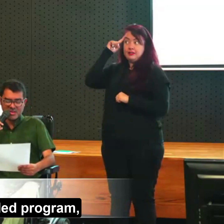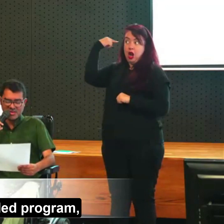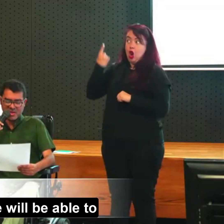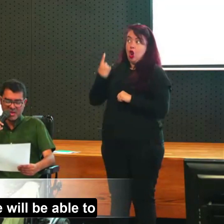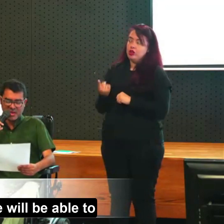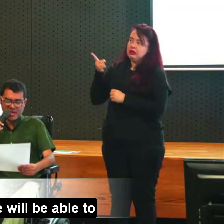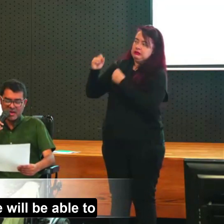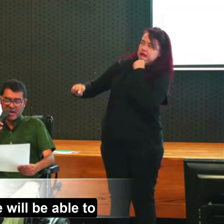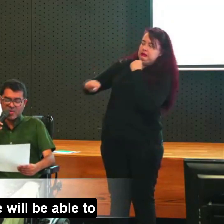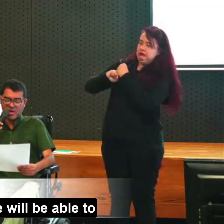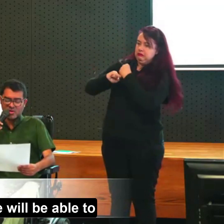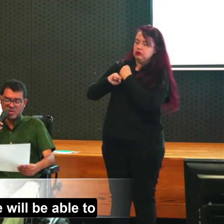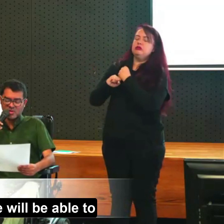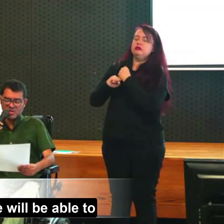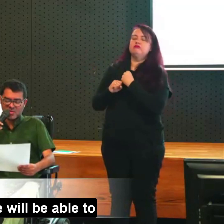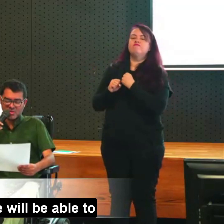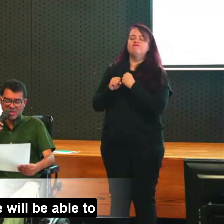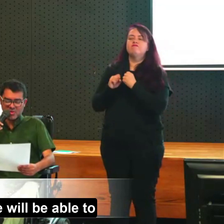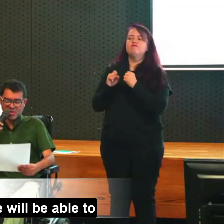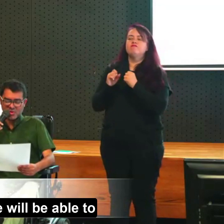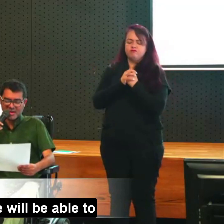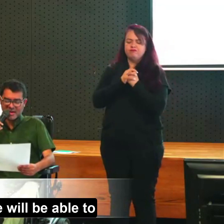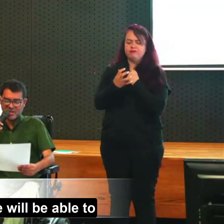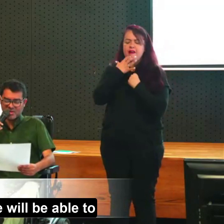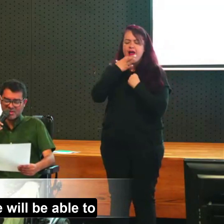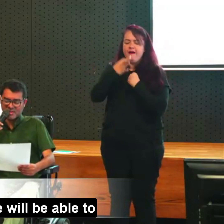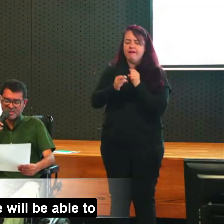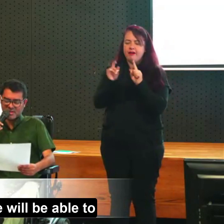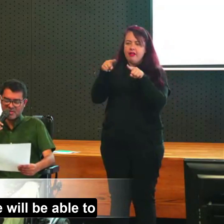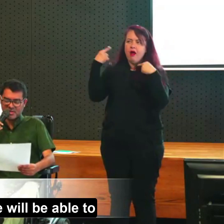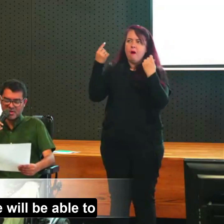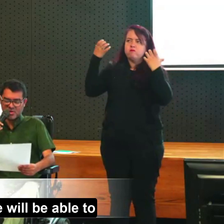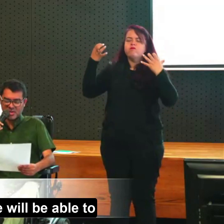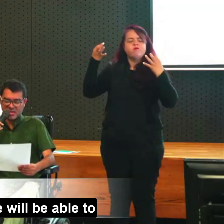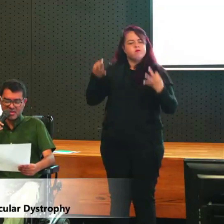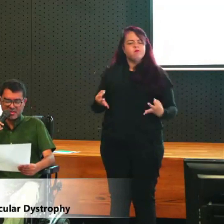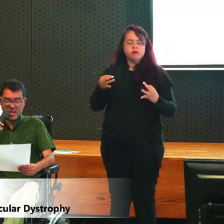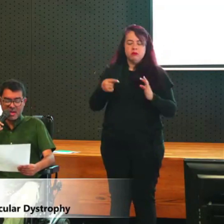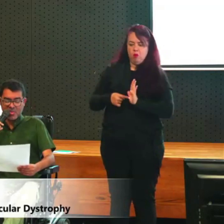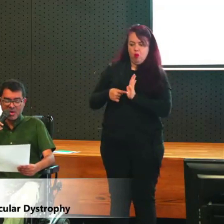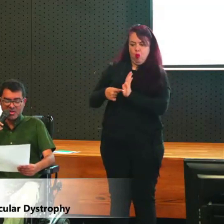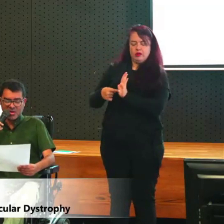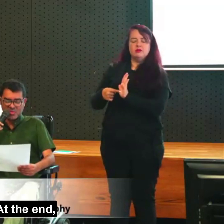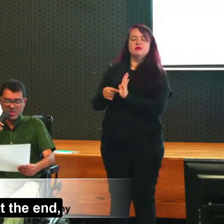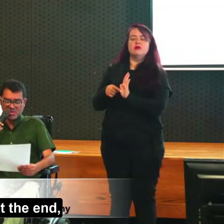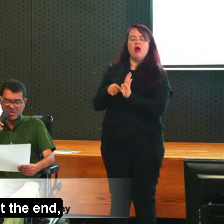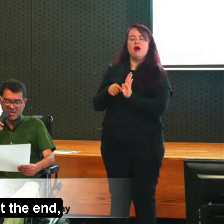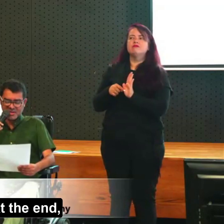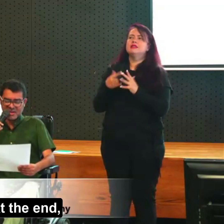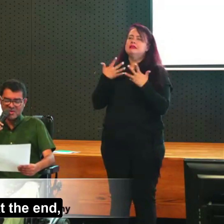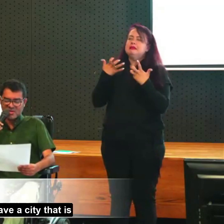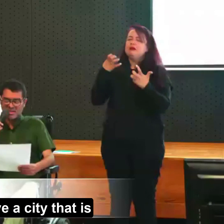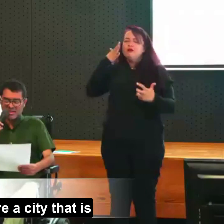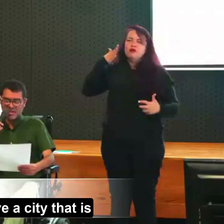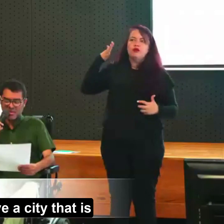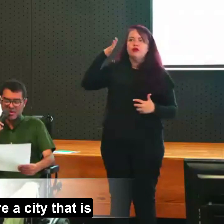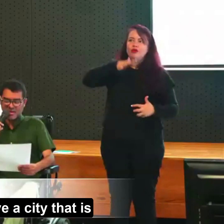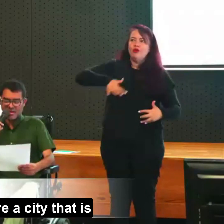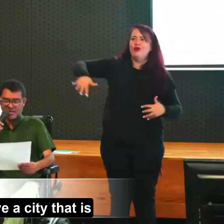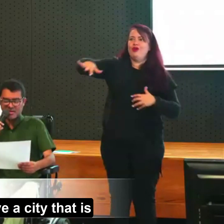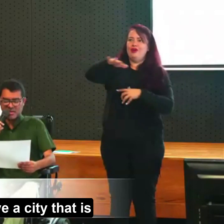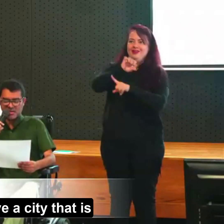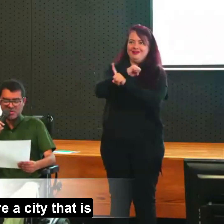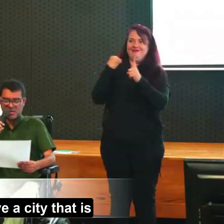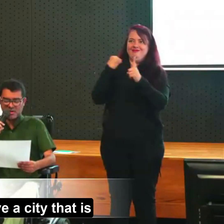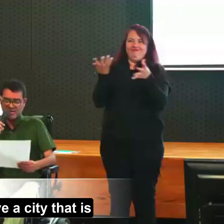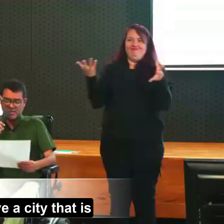funded program, we will be able to, at the end, have